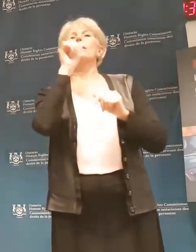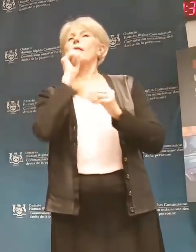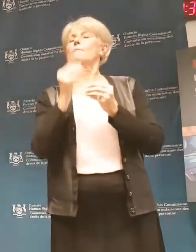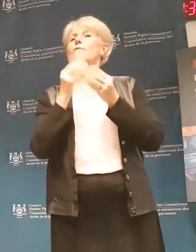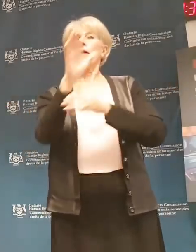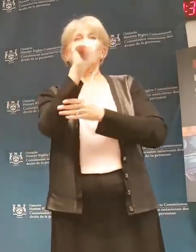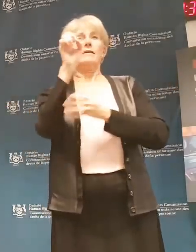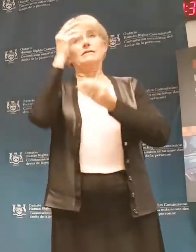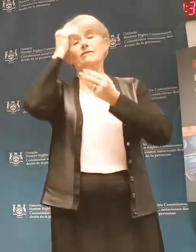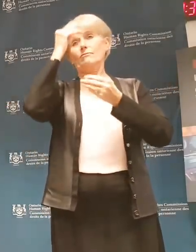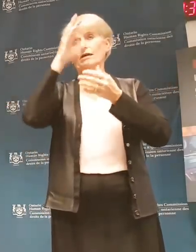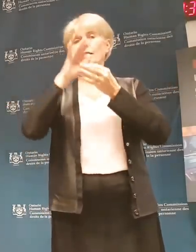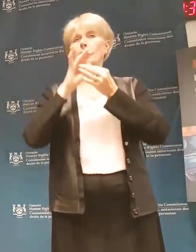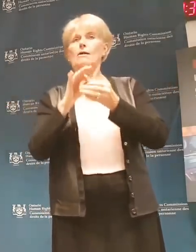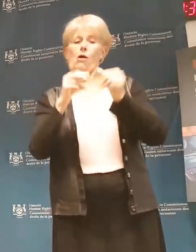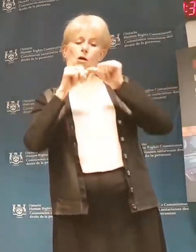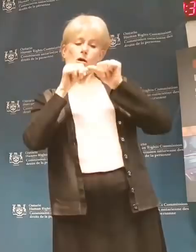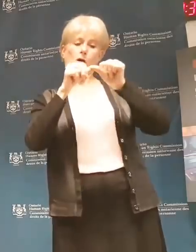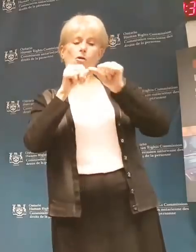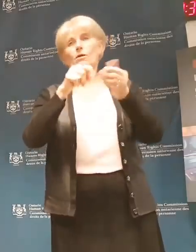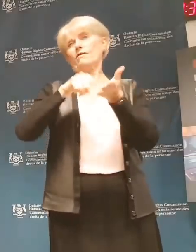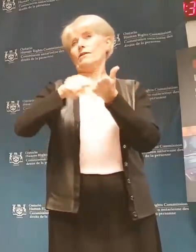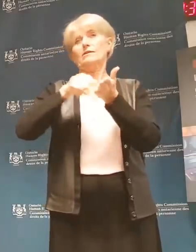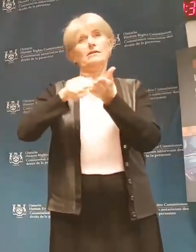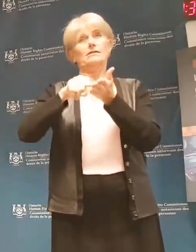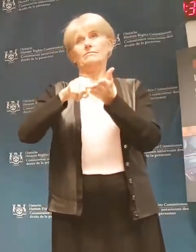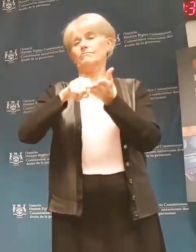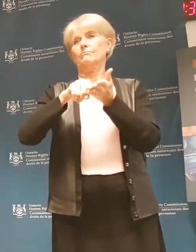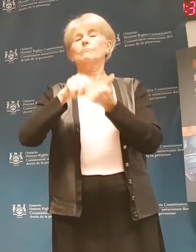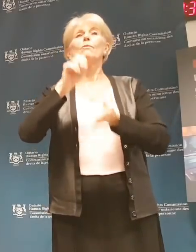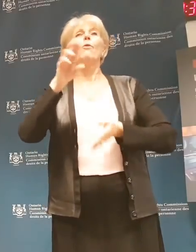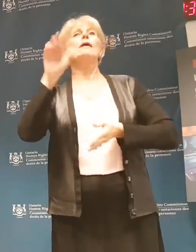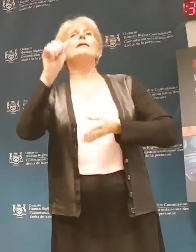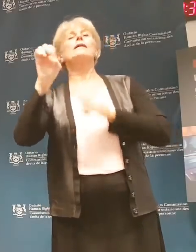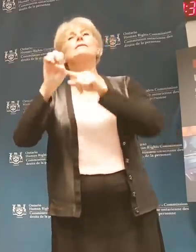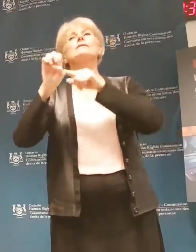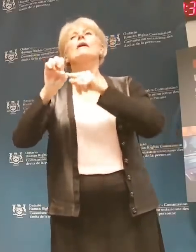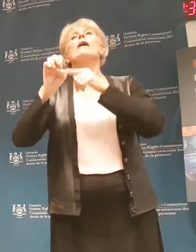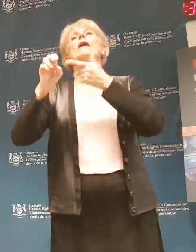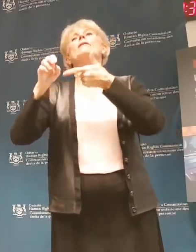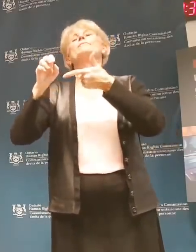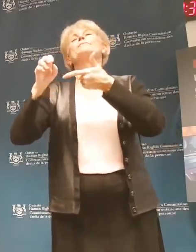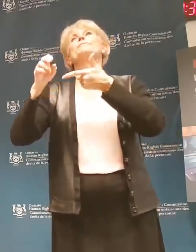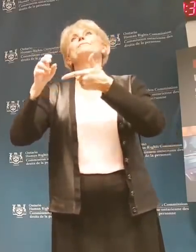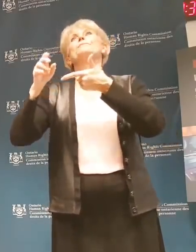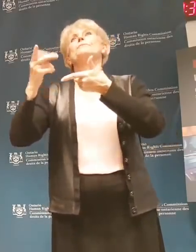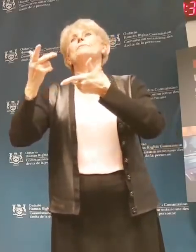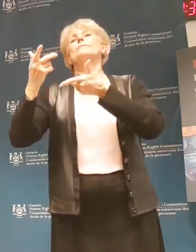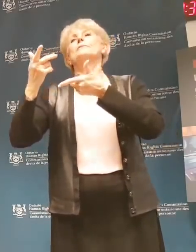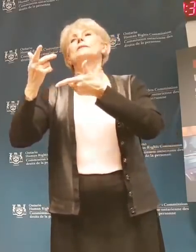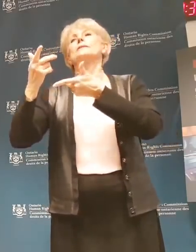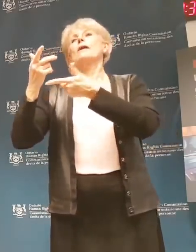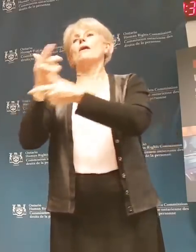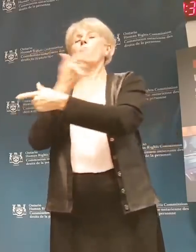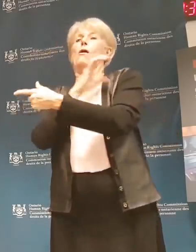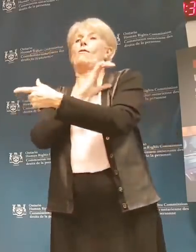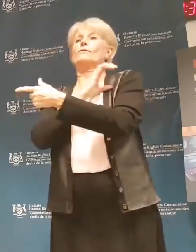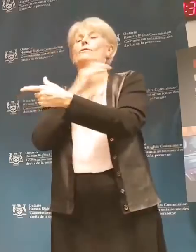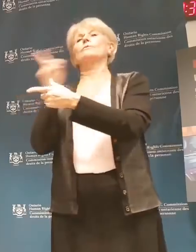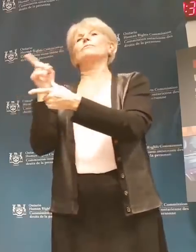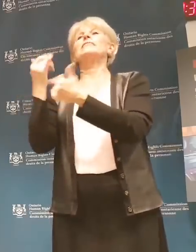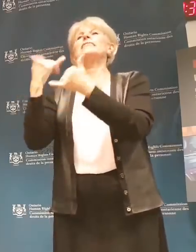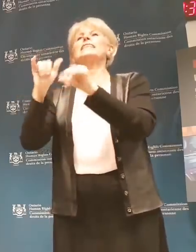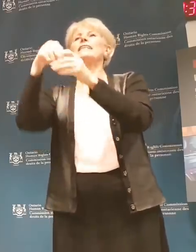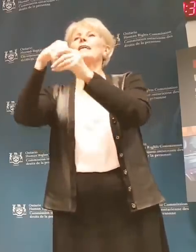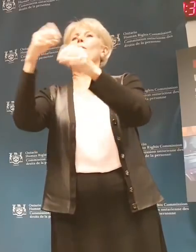case information on ongoing investigations or cases that were where subject officers were before